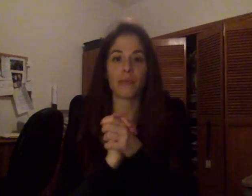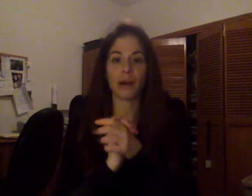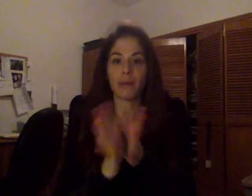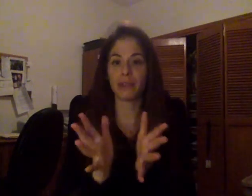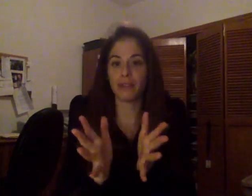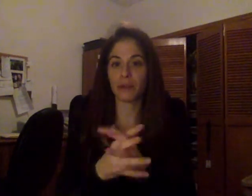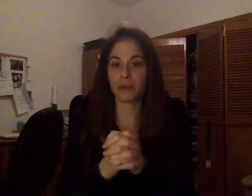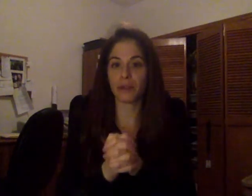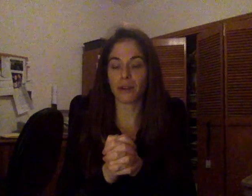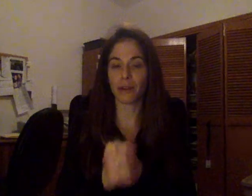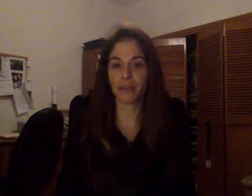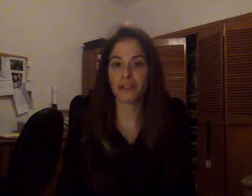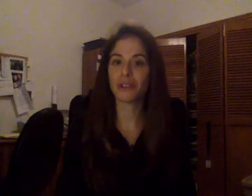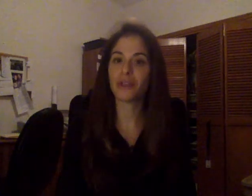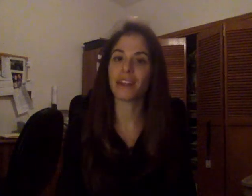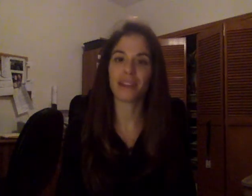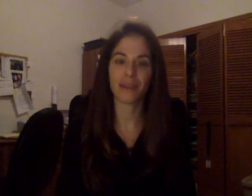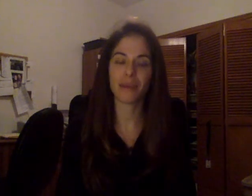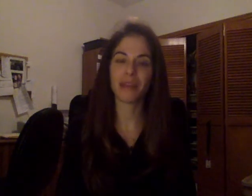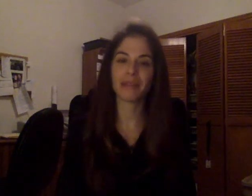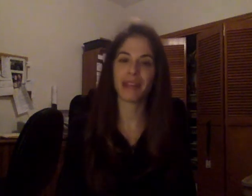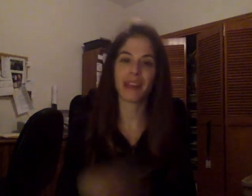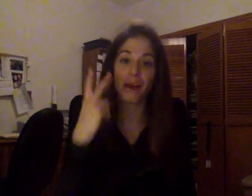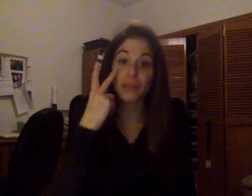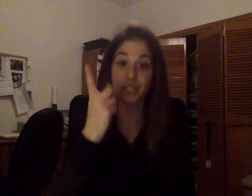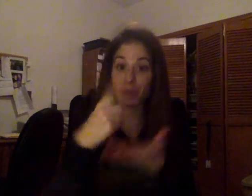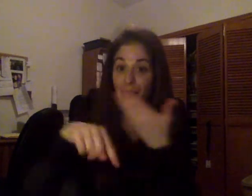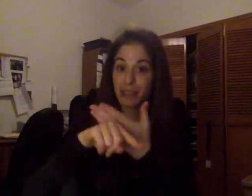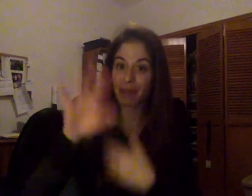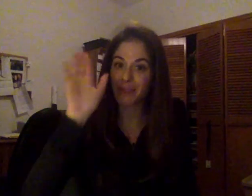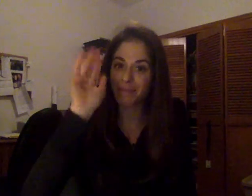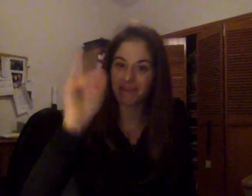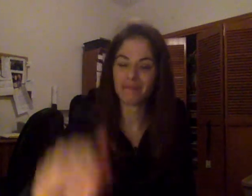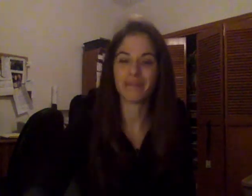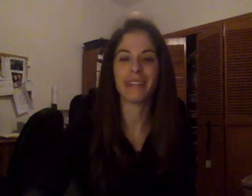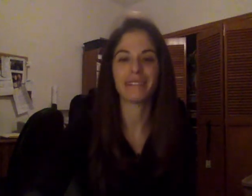these videos are beneficial to you, and I think they will be. And I will see you next week. Bye.